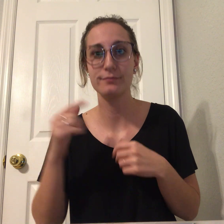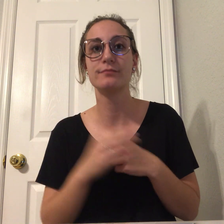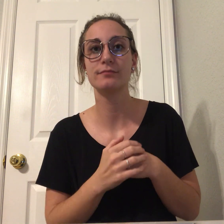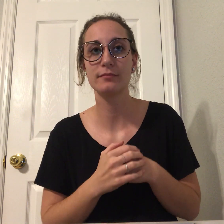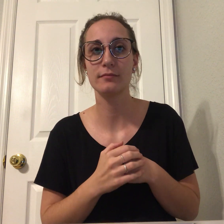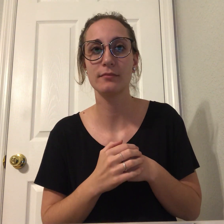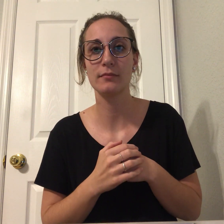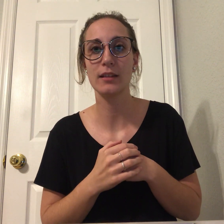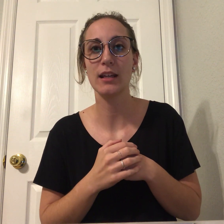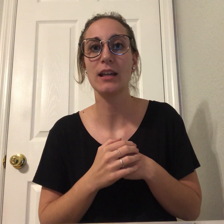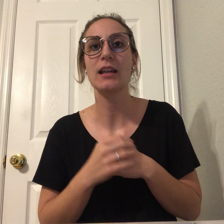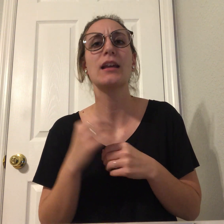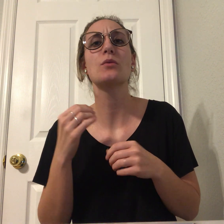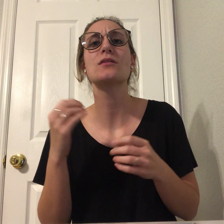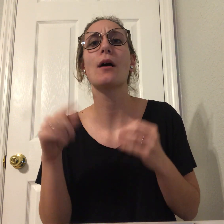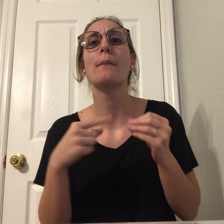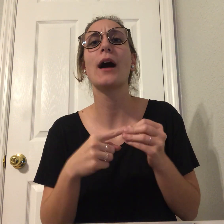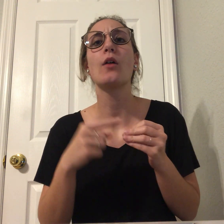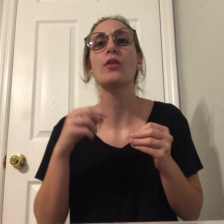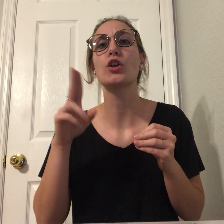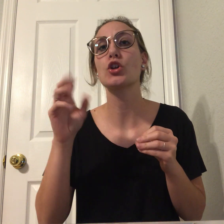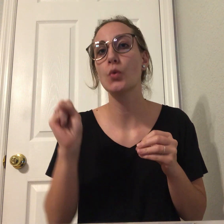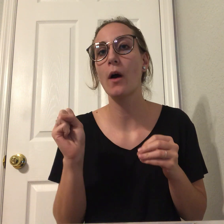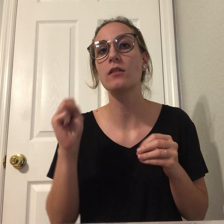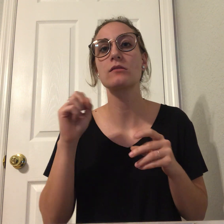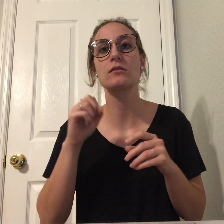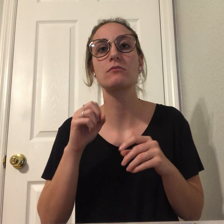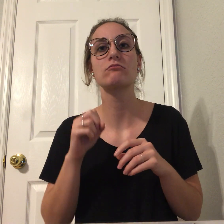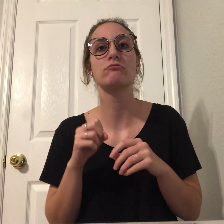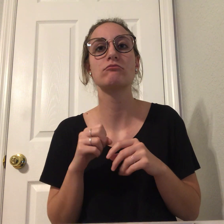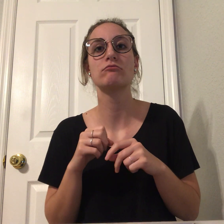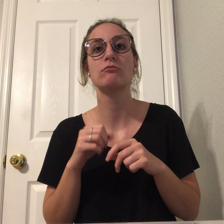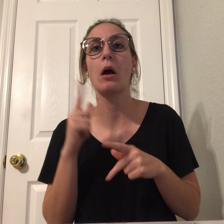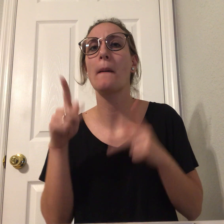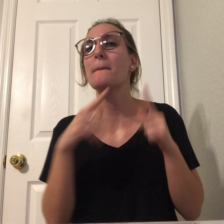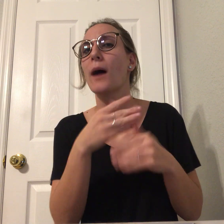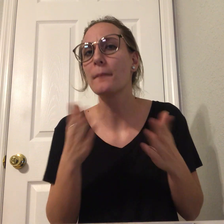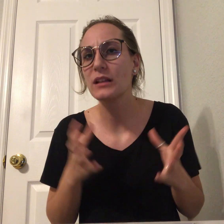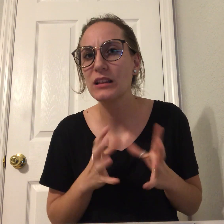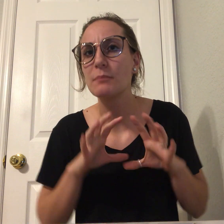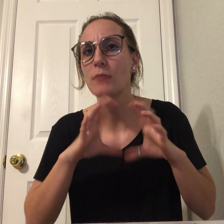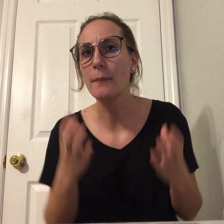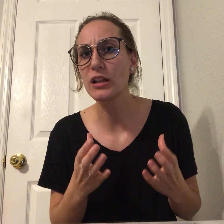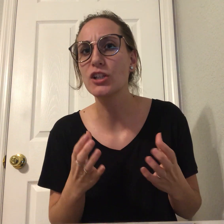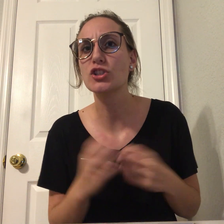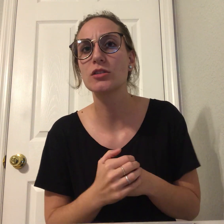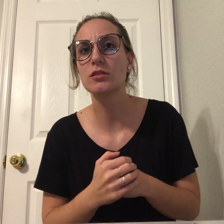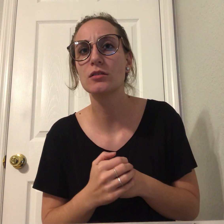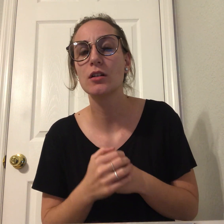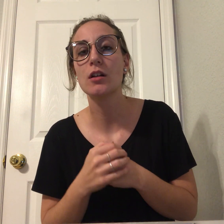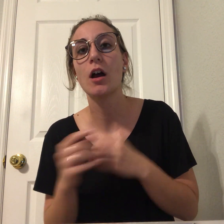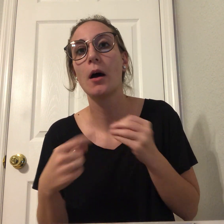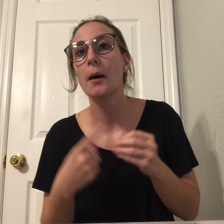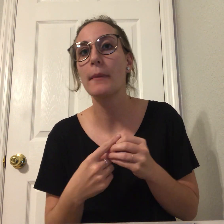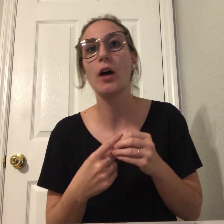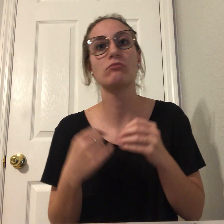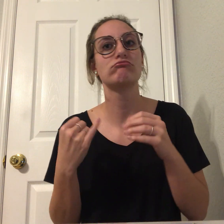of the U.S. population. And what were the takeaways, the findings? Social isolation increased risk of